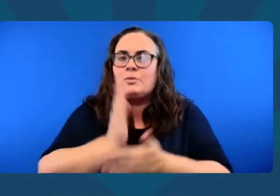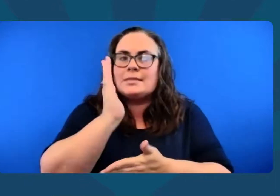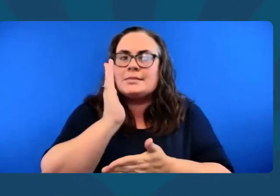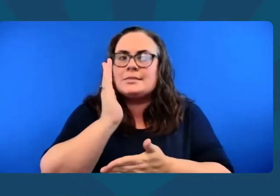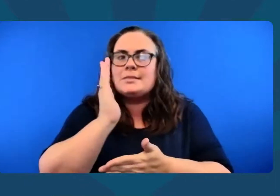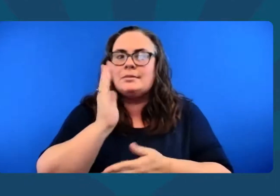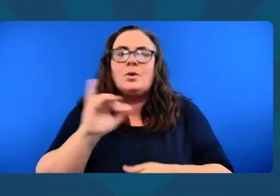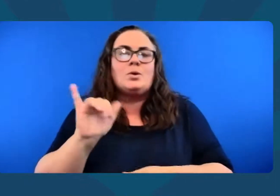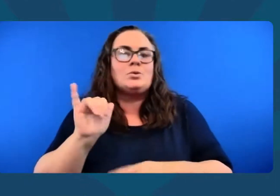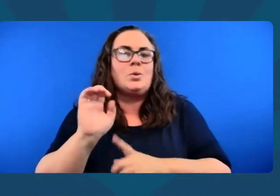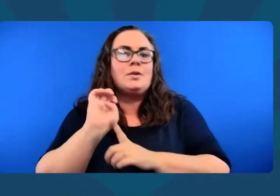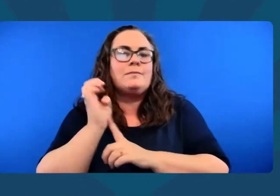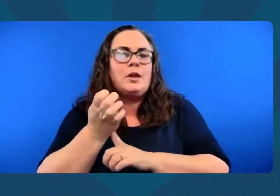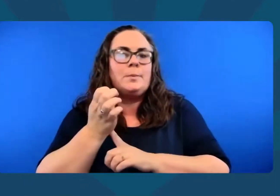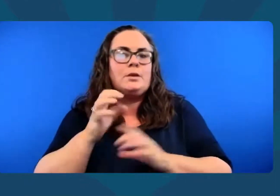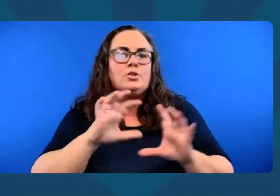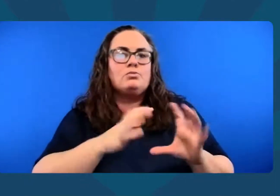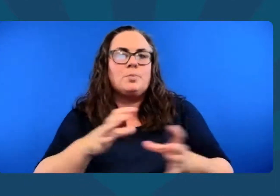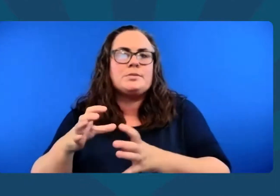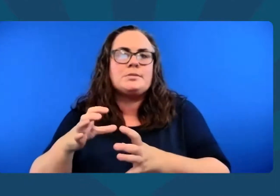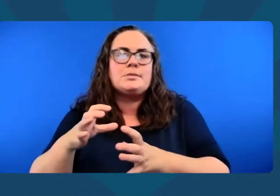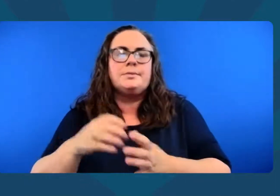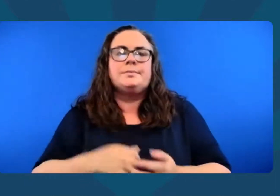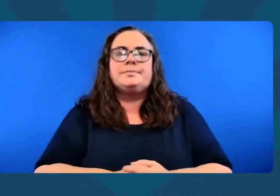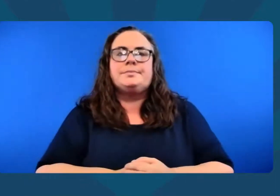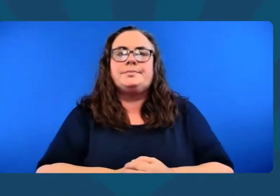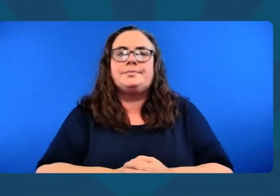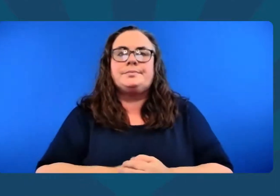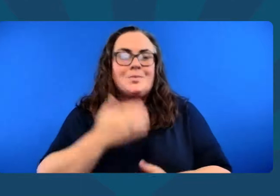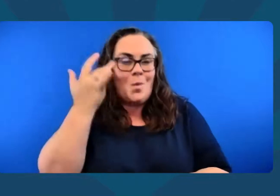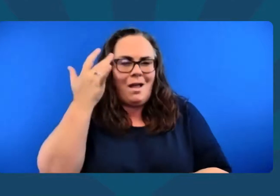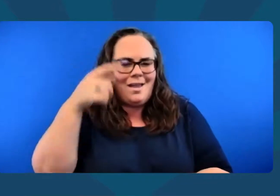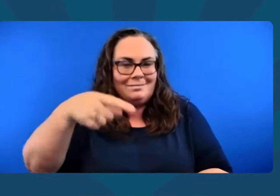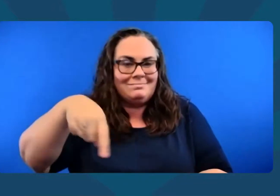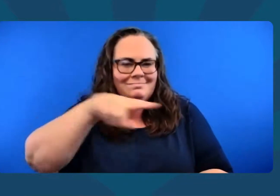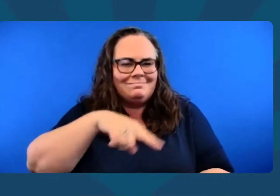advocates, human rights, and environmental groups.